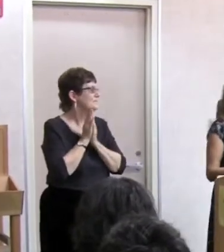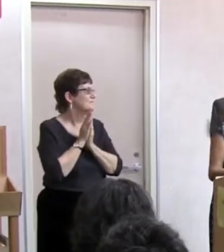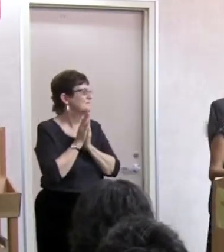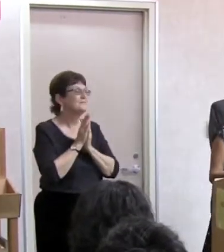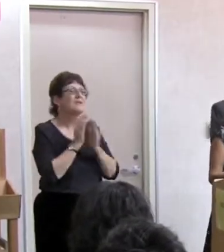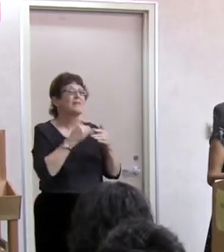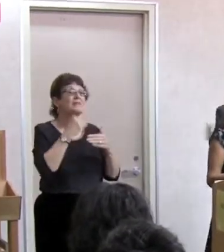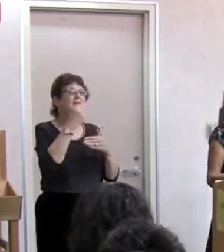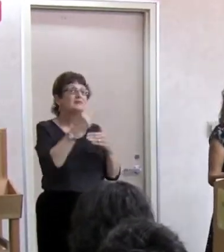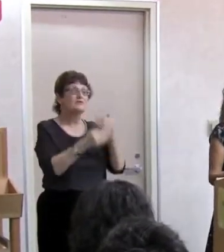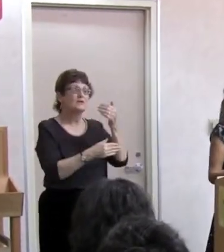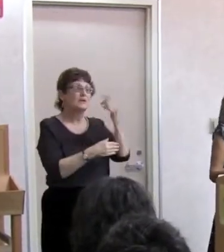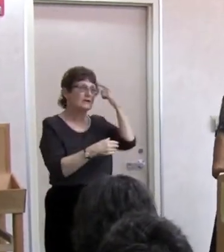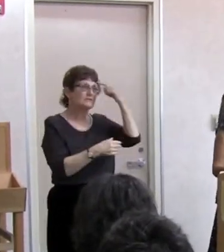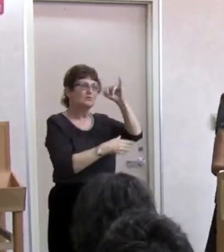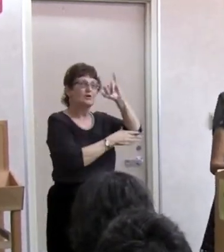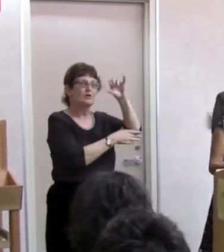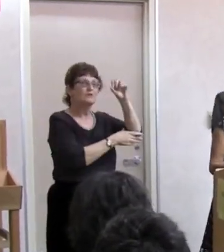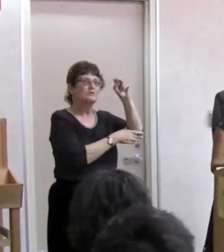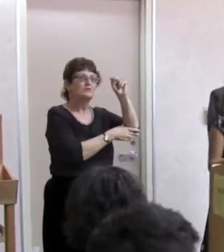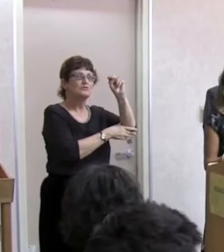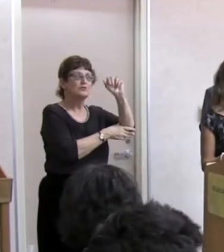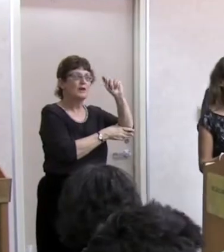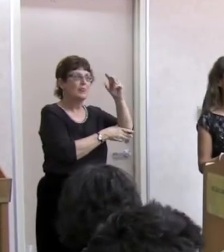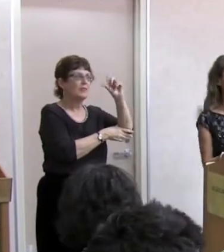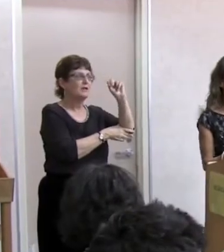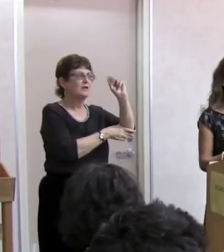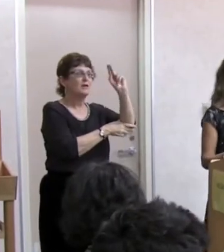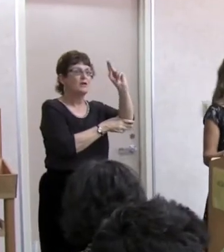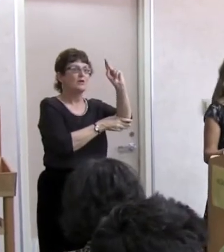The next scholarship goes to Jonathan Kono.